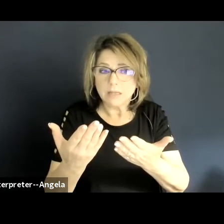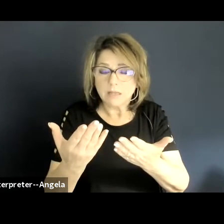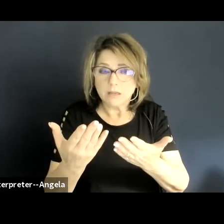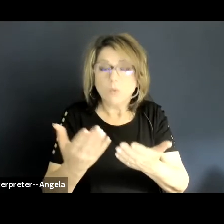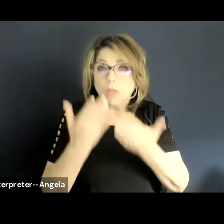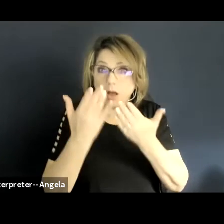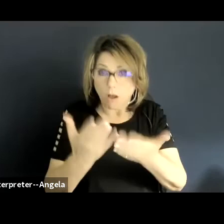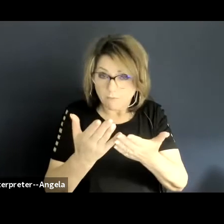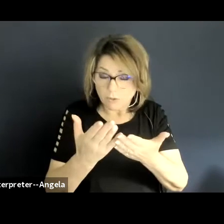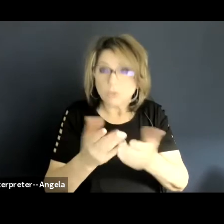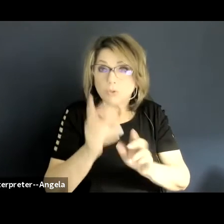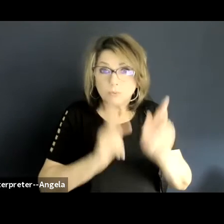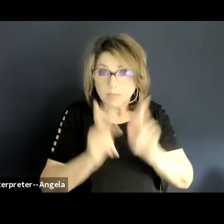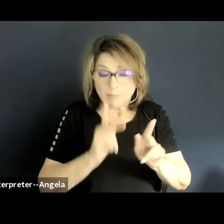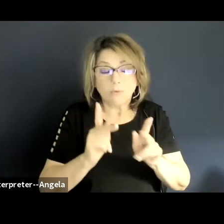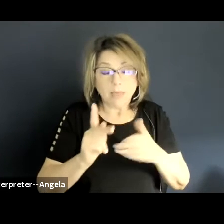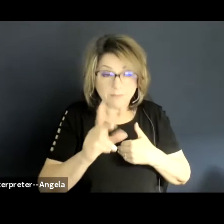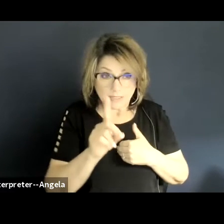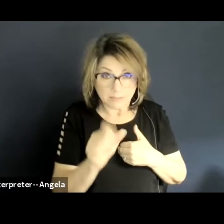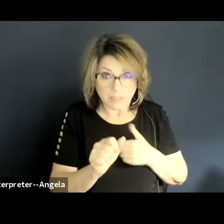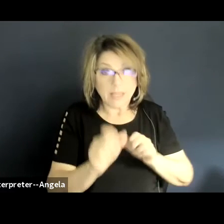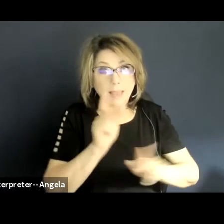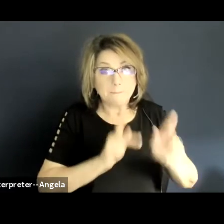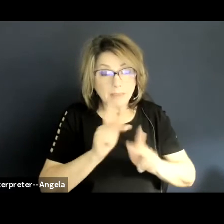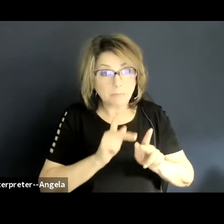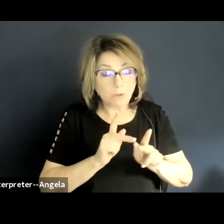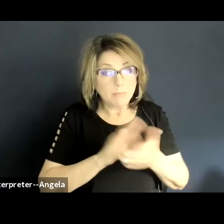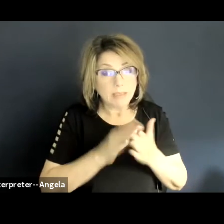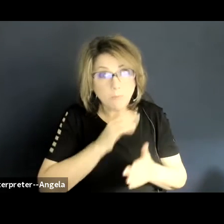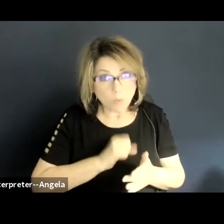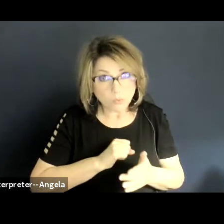to individuals with disabilities and also people who are aging.